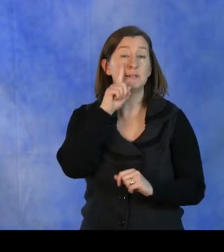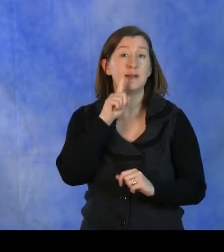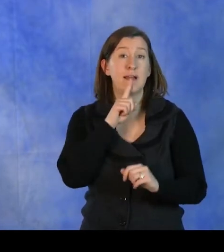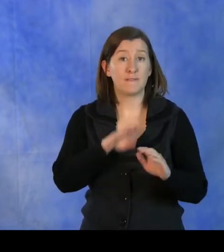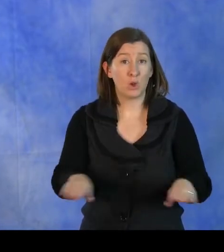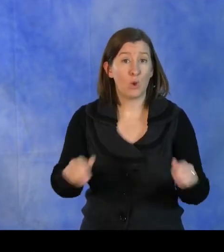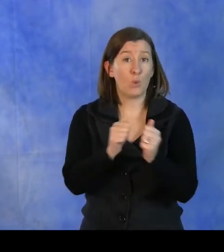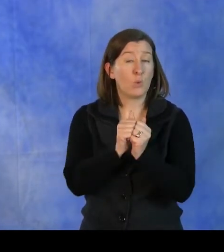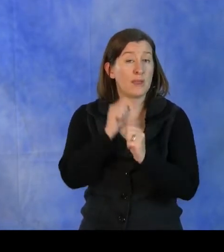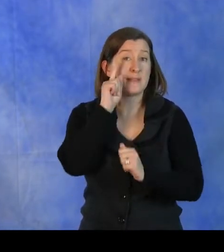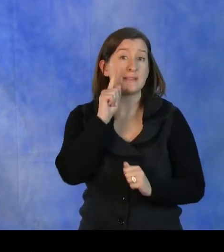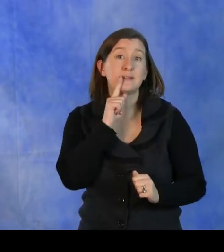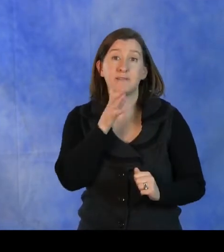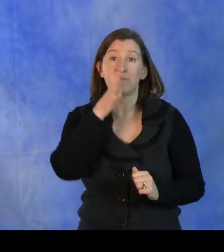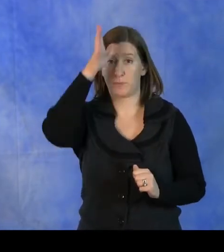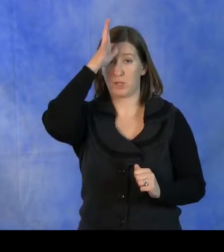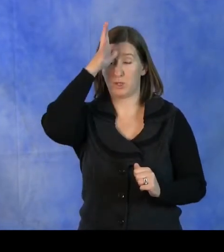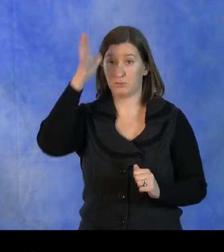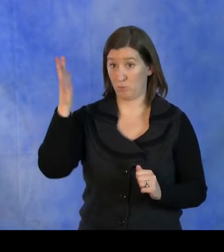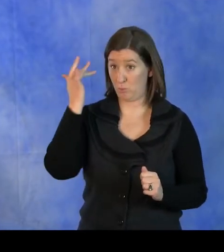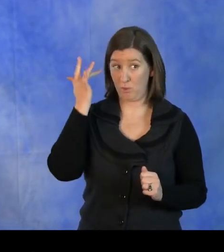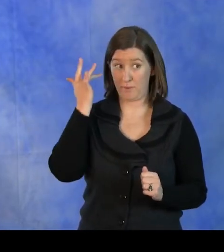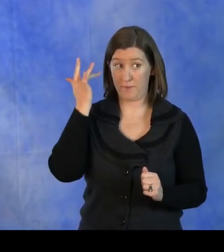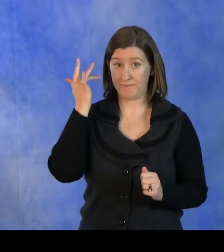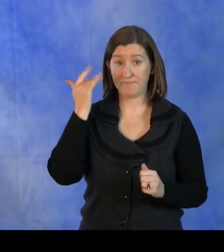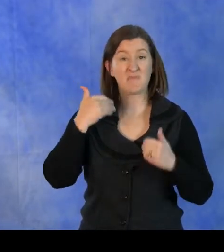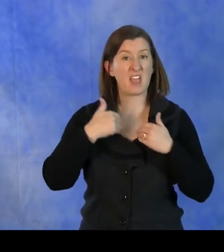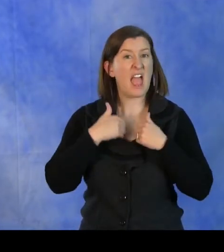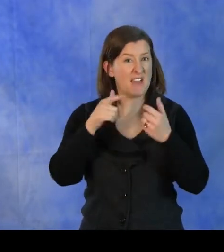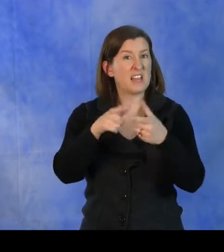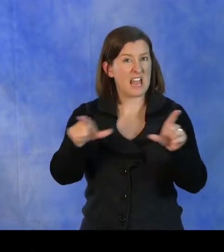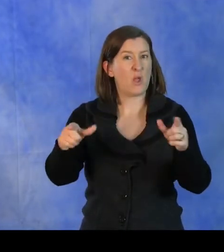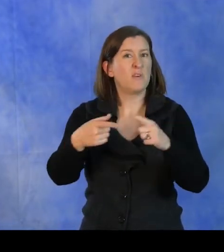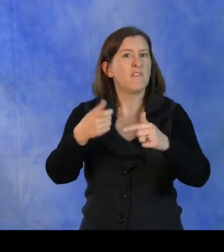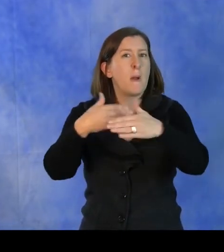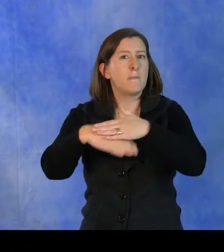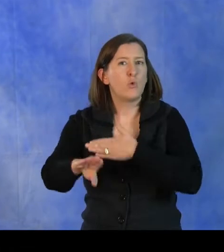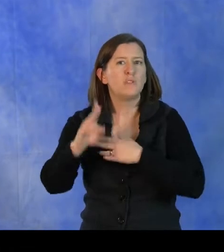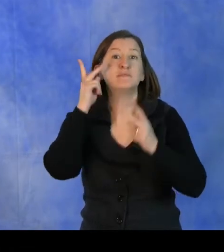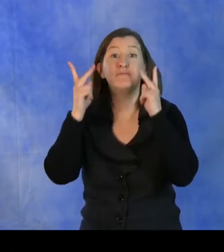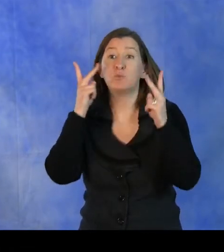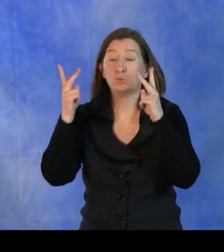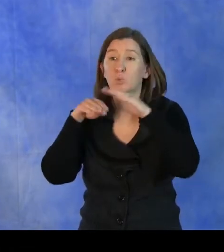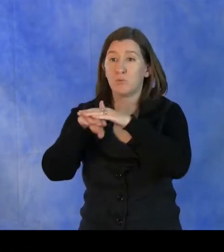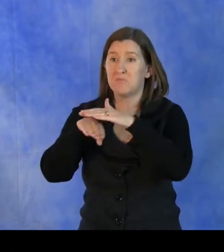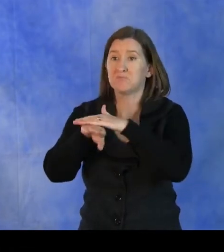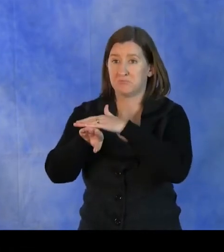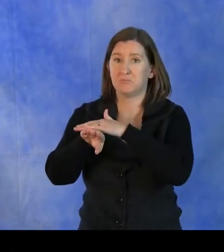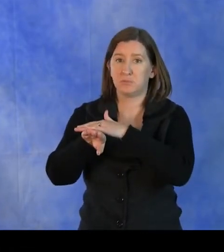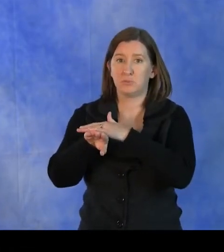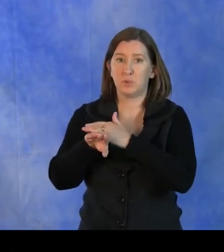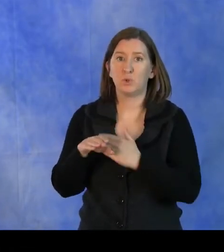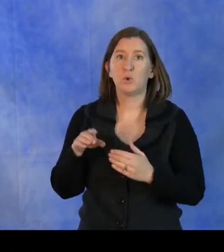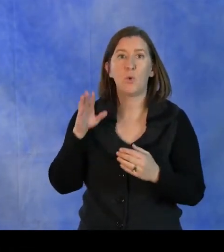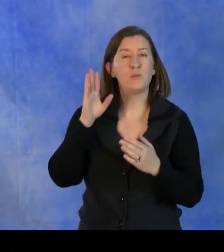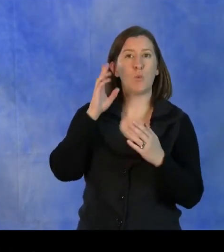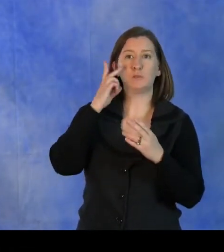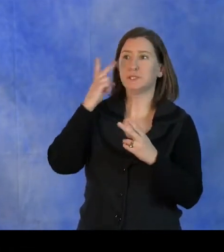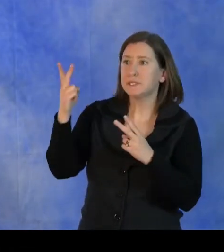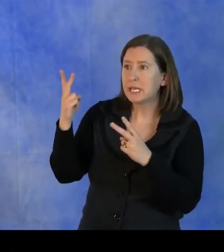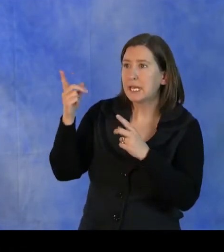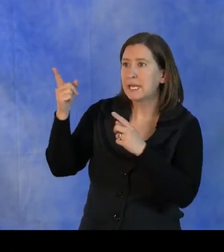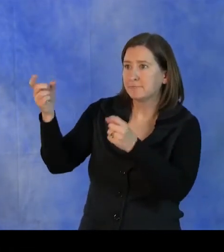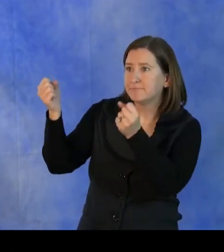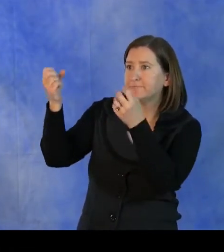then maybe they won't be able to develop that EF skill. And that doesn't apply